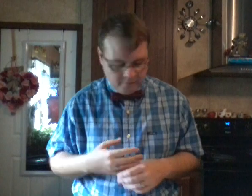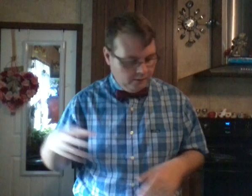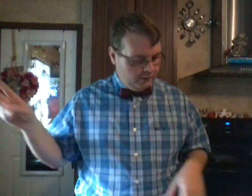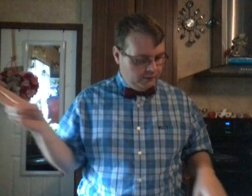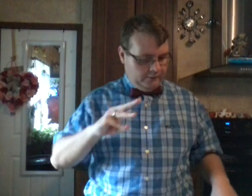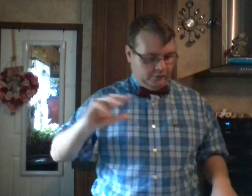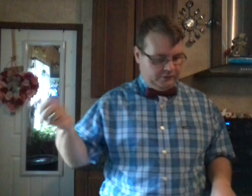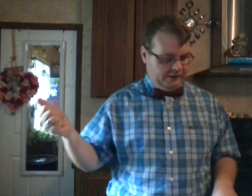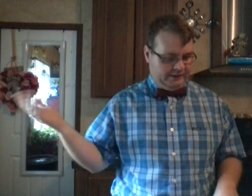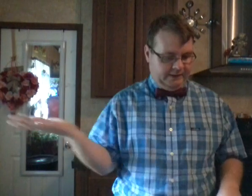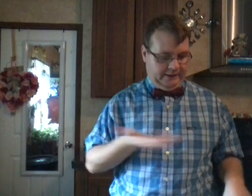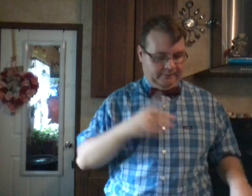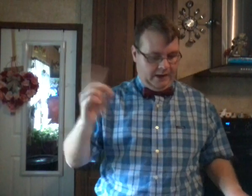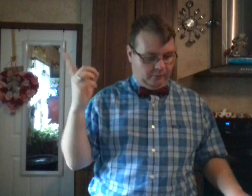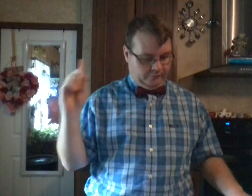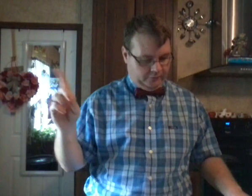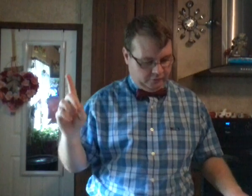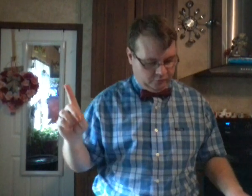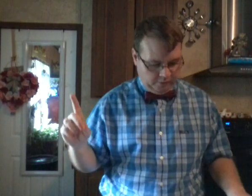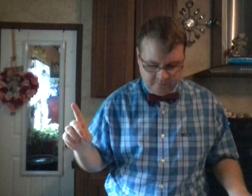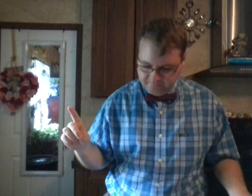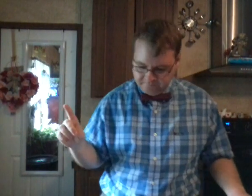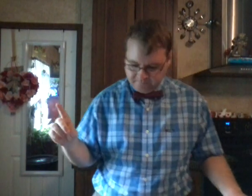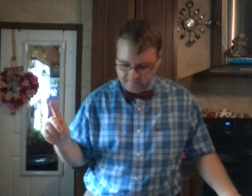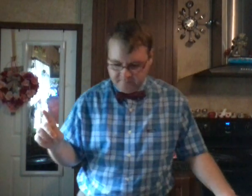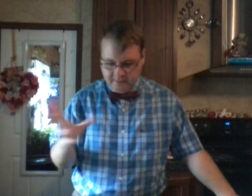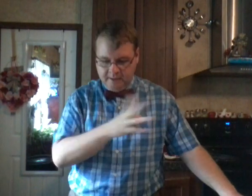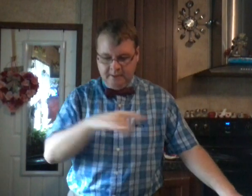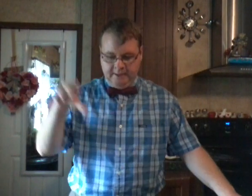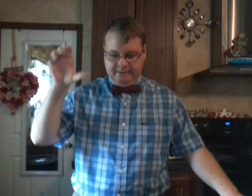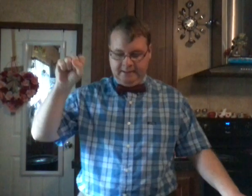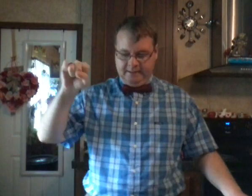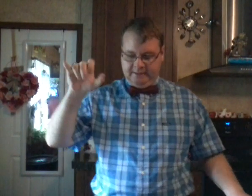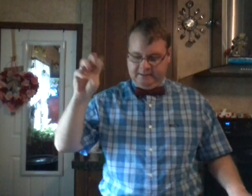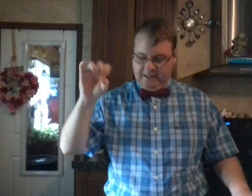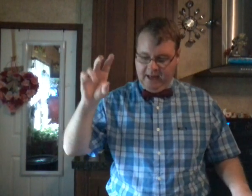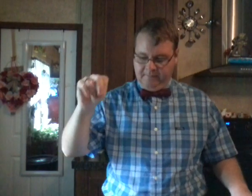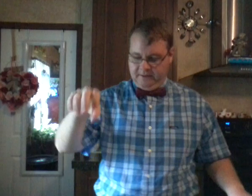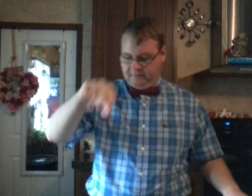In verse 16, our first one, it says, in Simon,